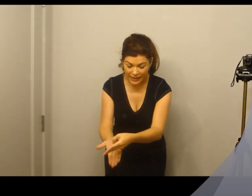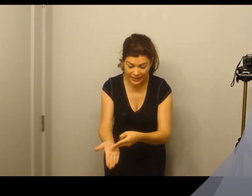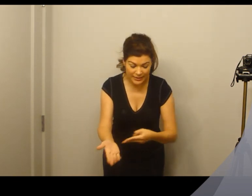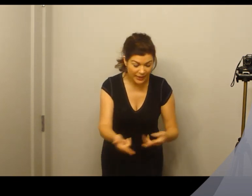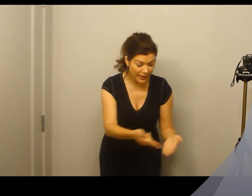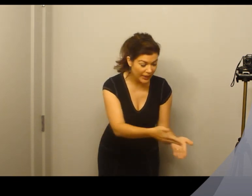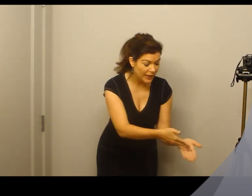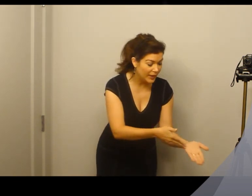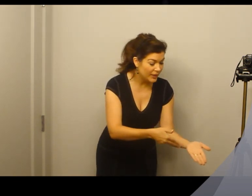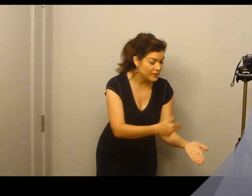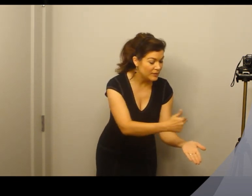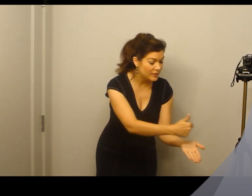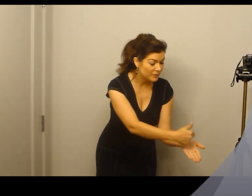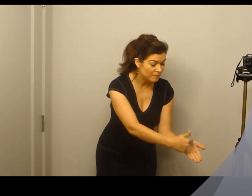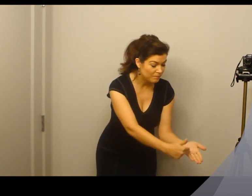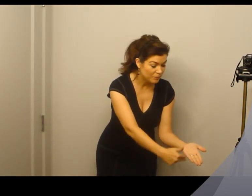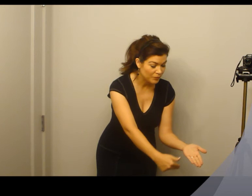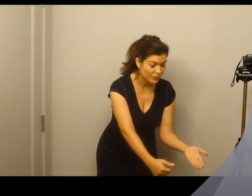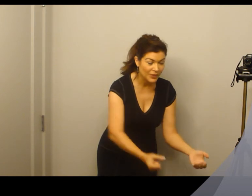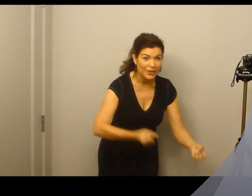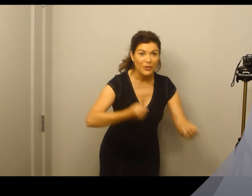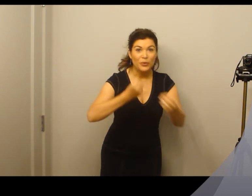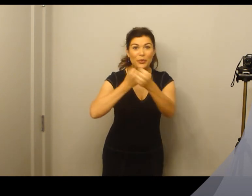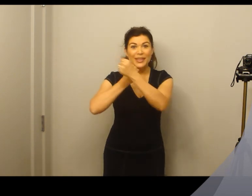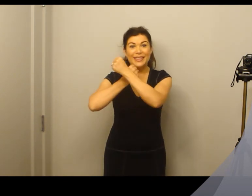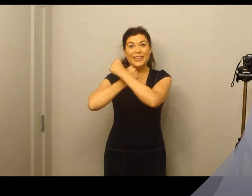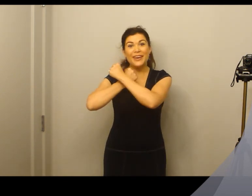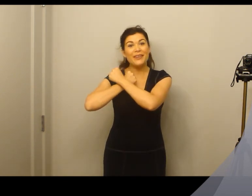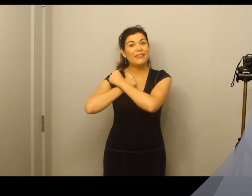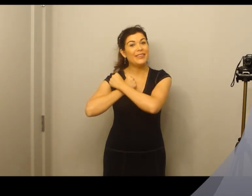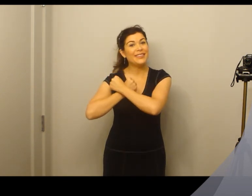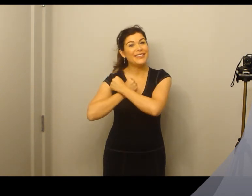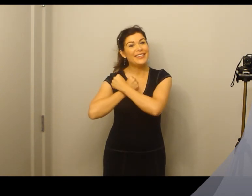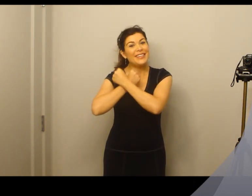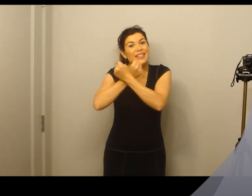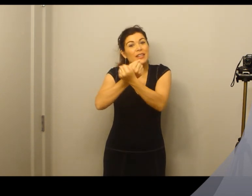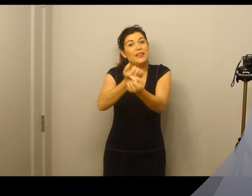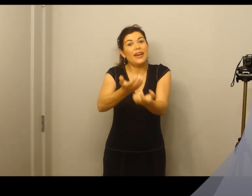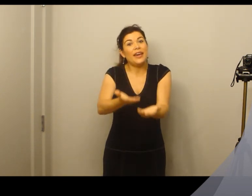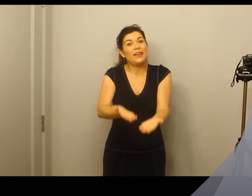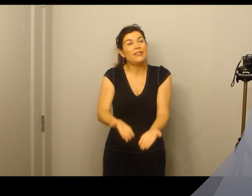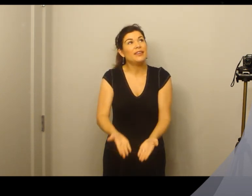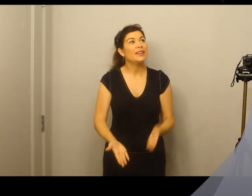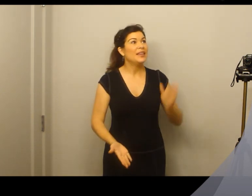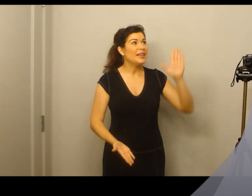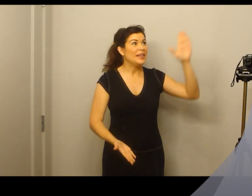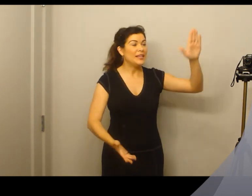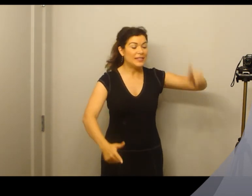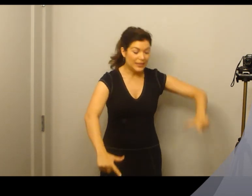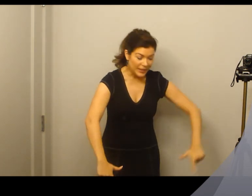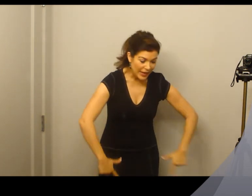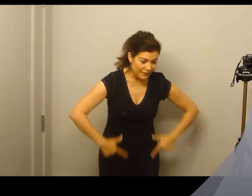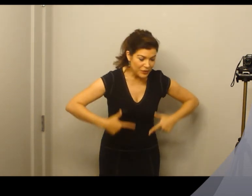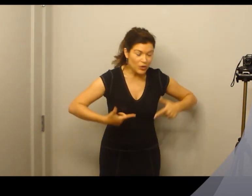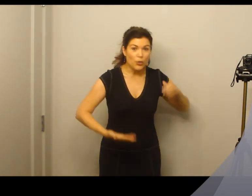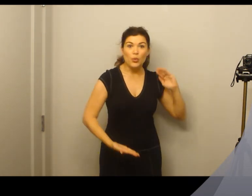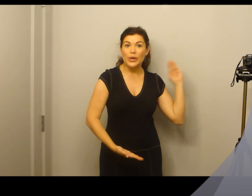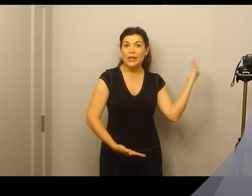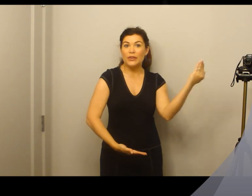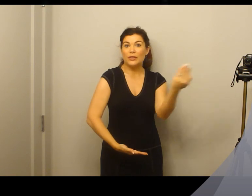his hands. With love, he gave his life so we